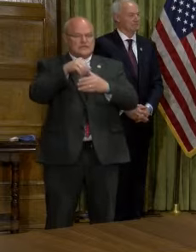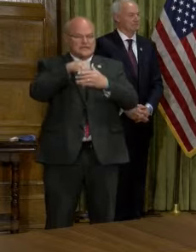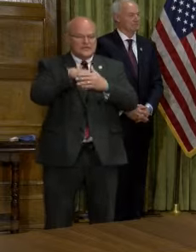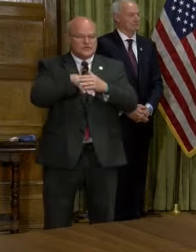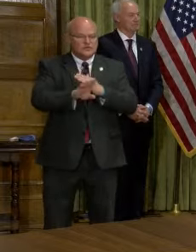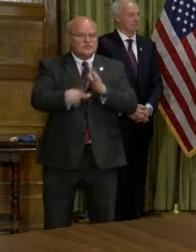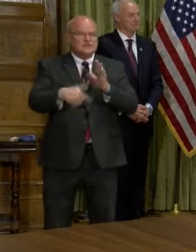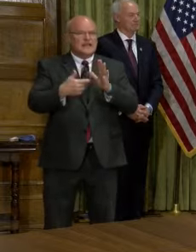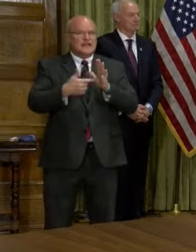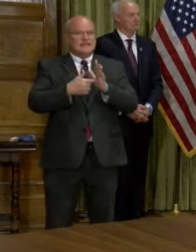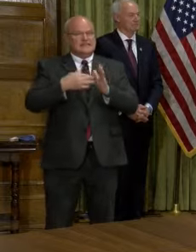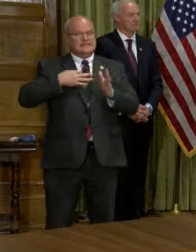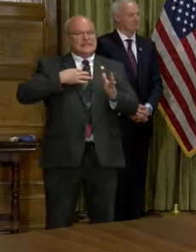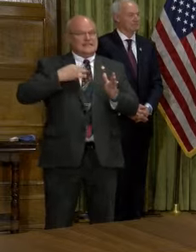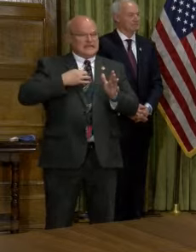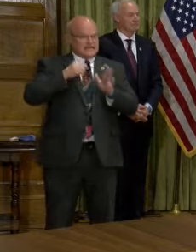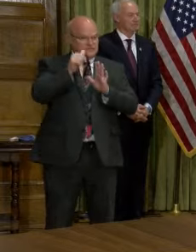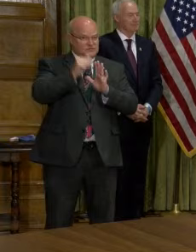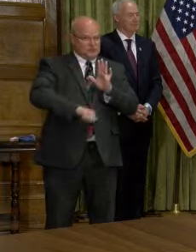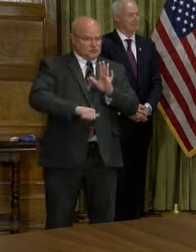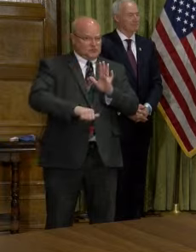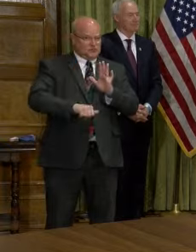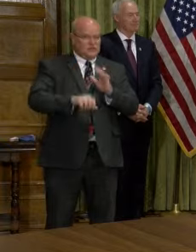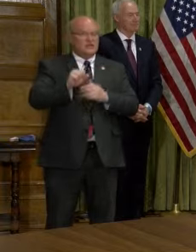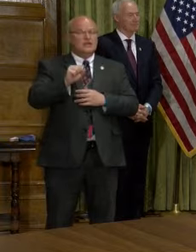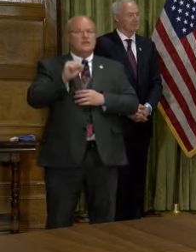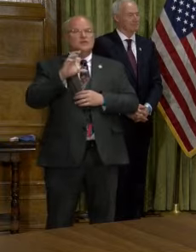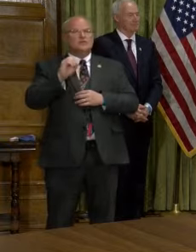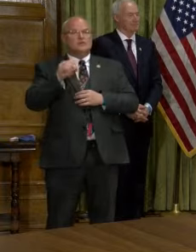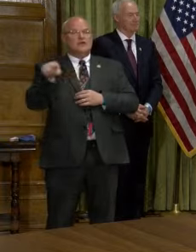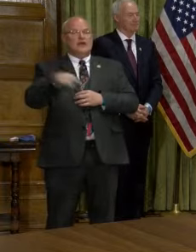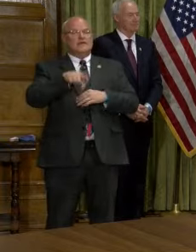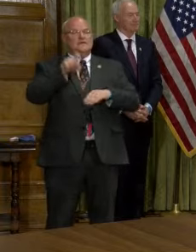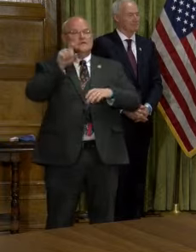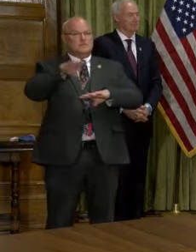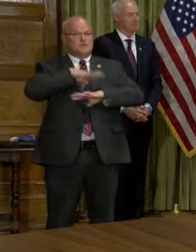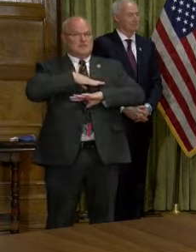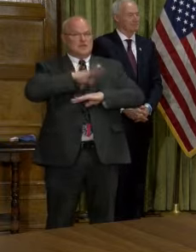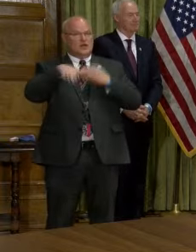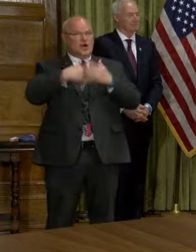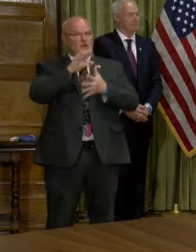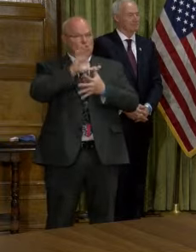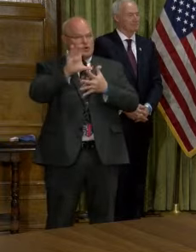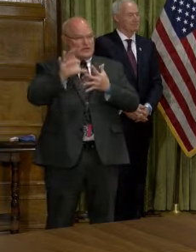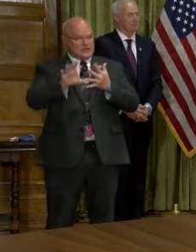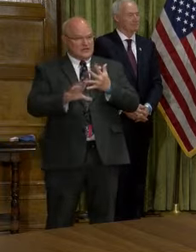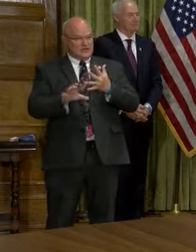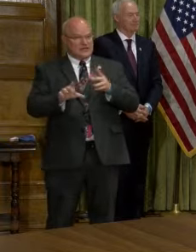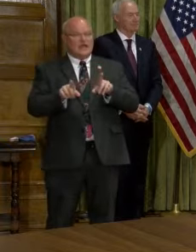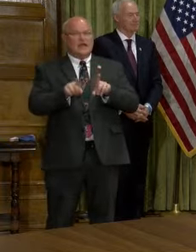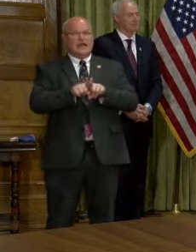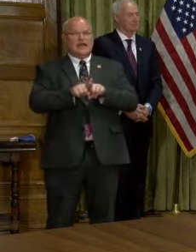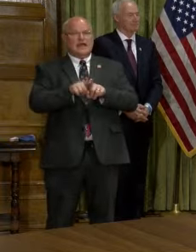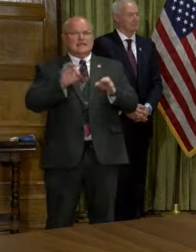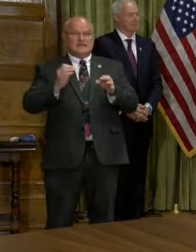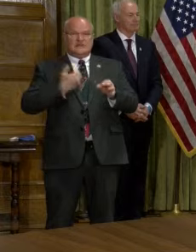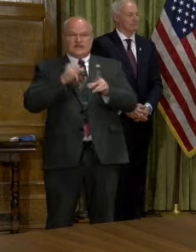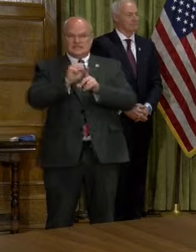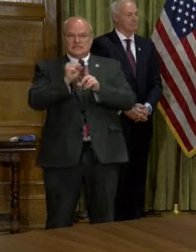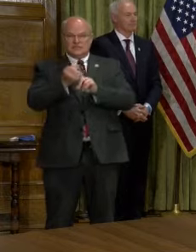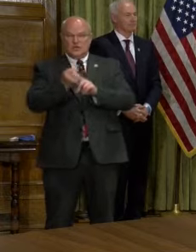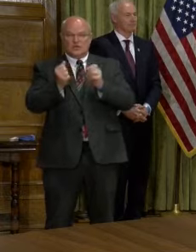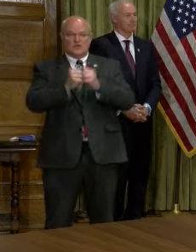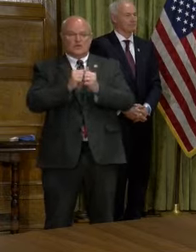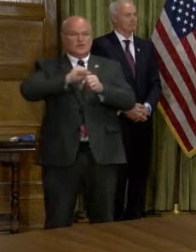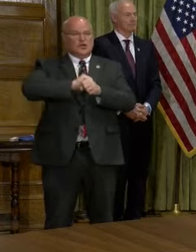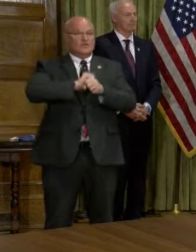reintroducing these elective procedures, and so they'll have to meet all the criteria. As if our situation with